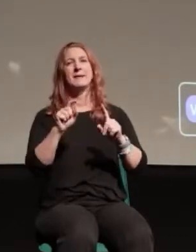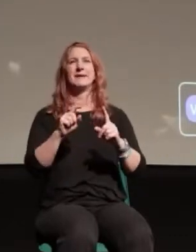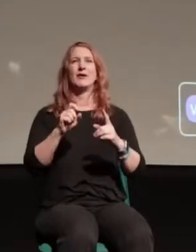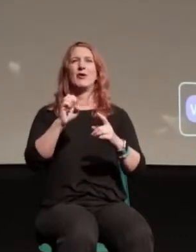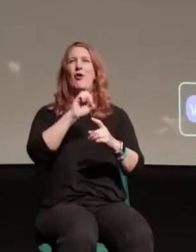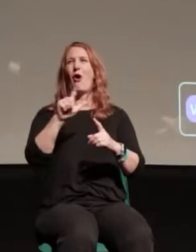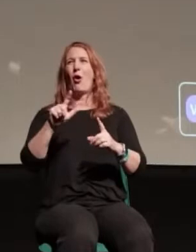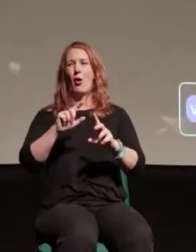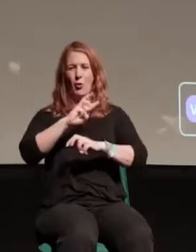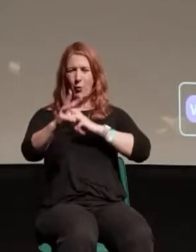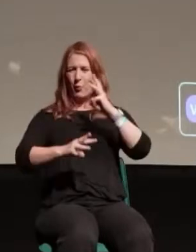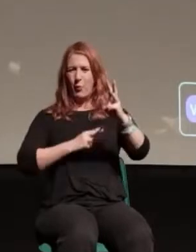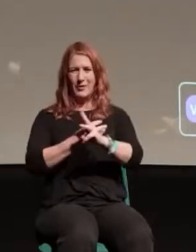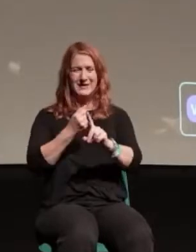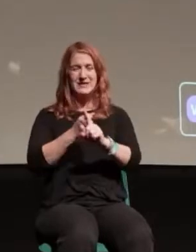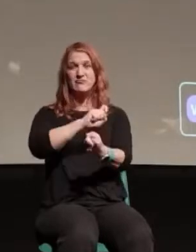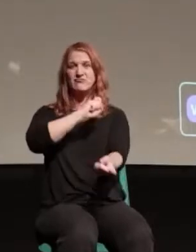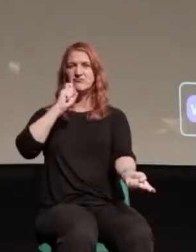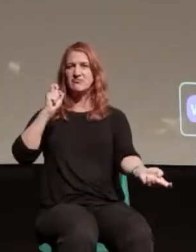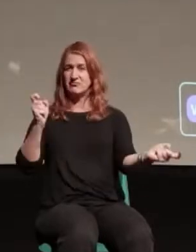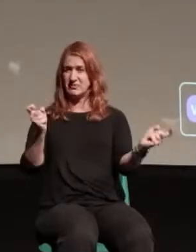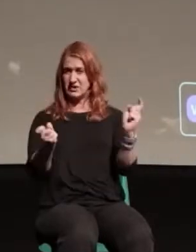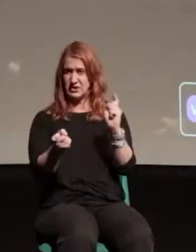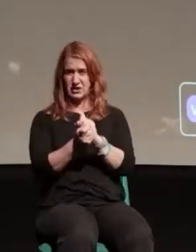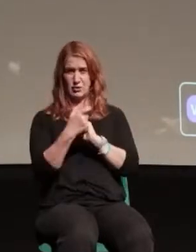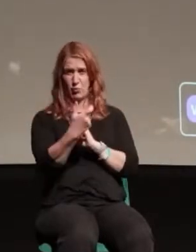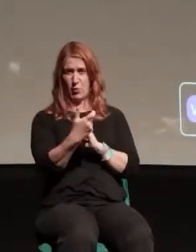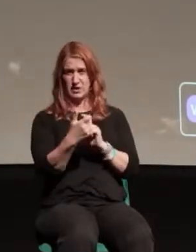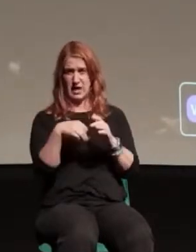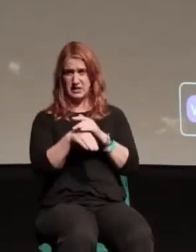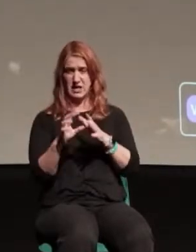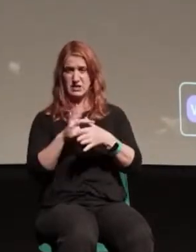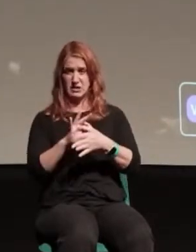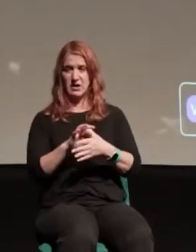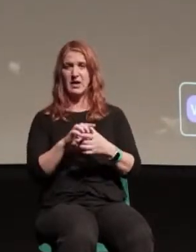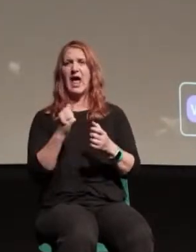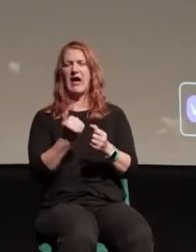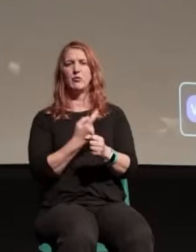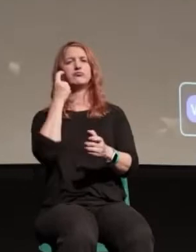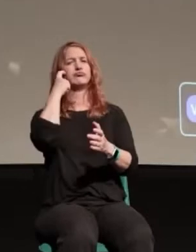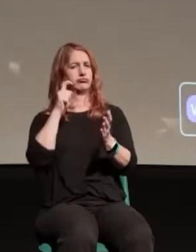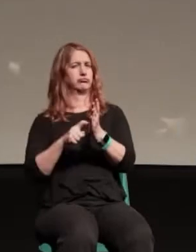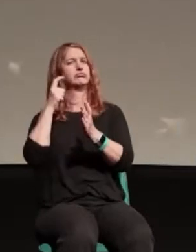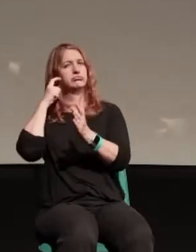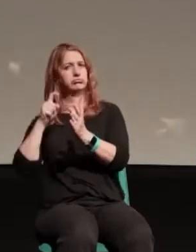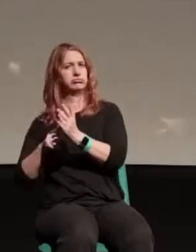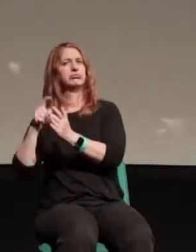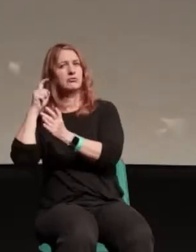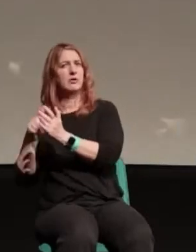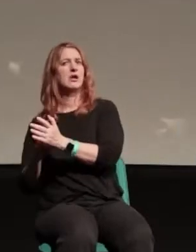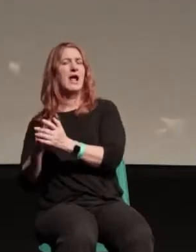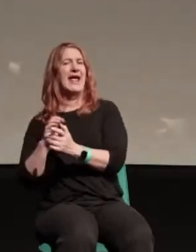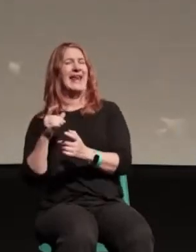changing, and everybody is recognizing that, and you have to make changes to